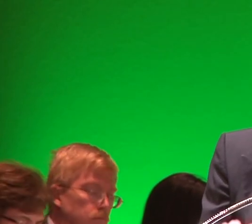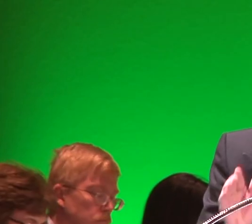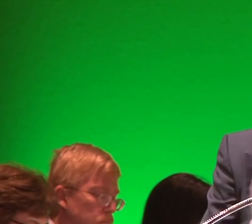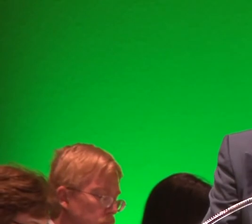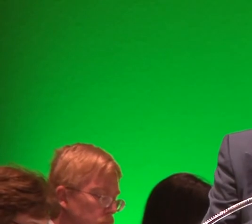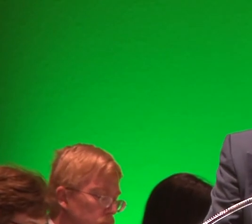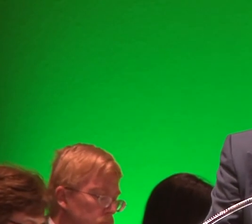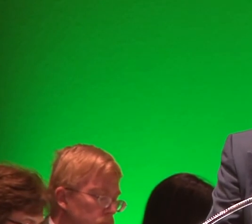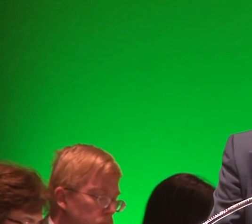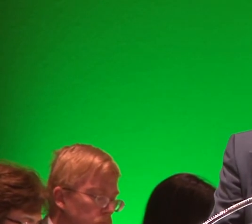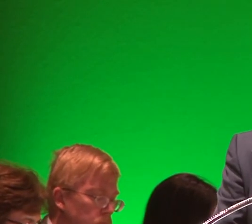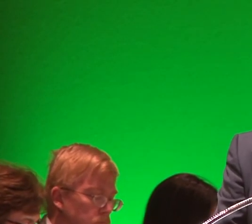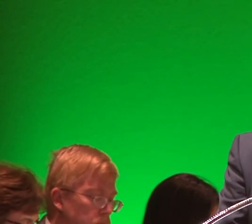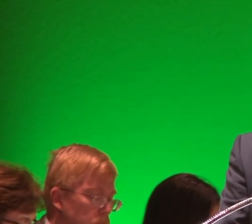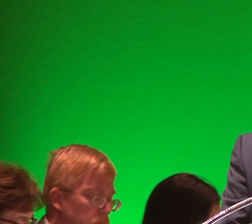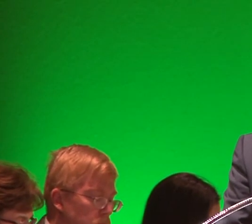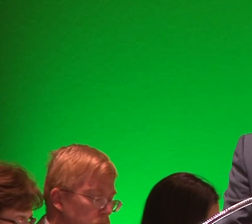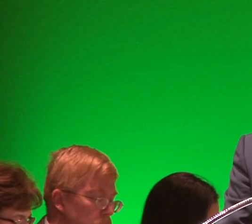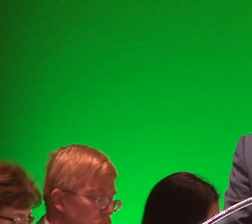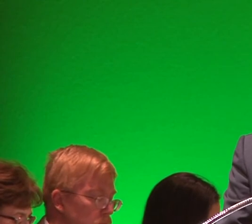Academy.